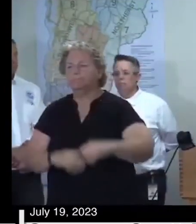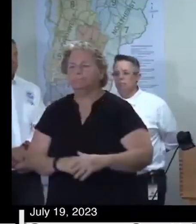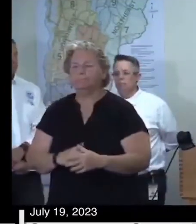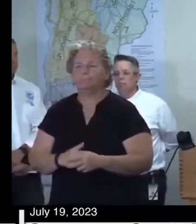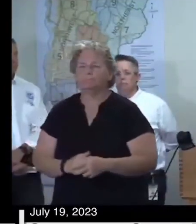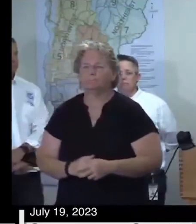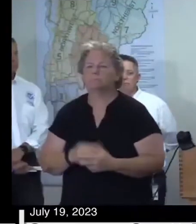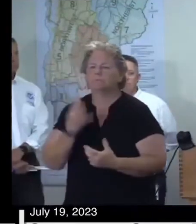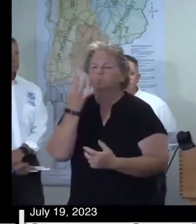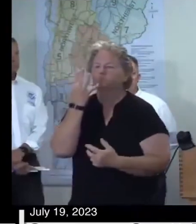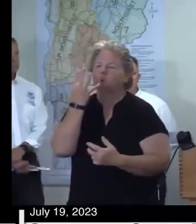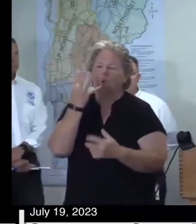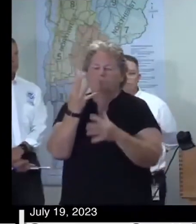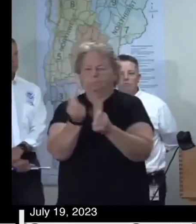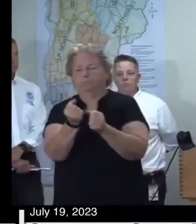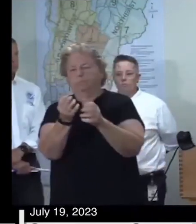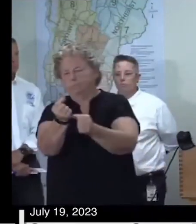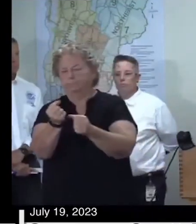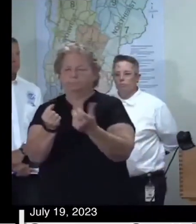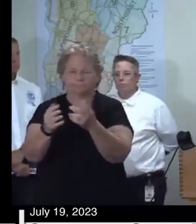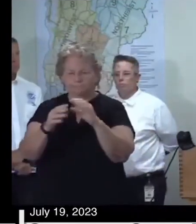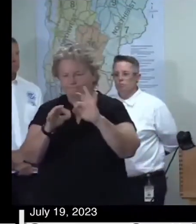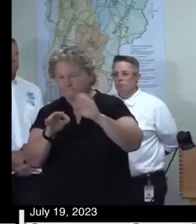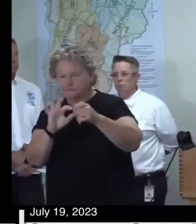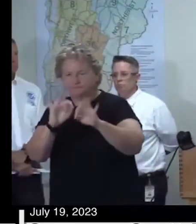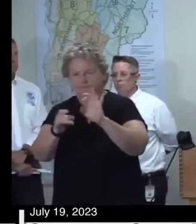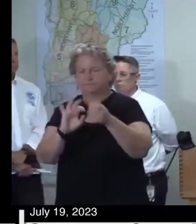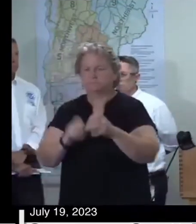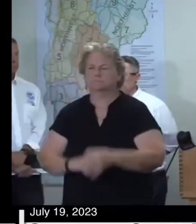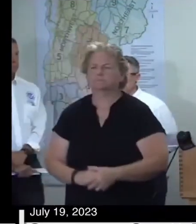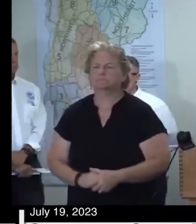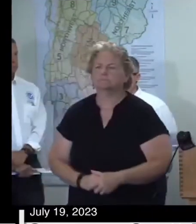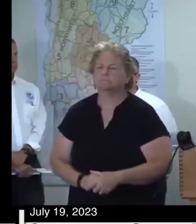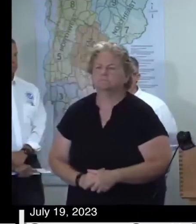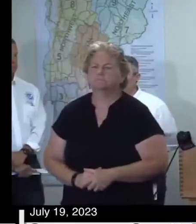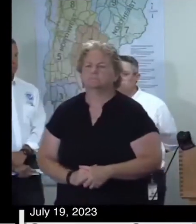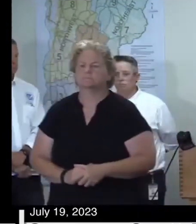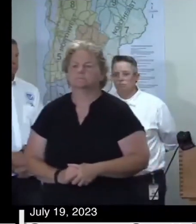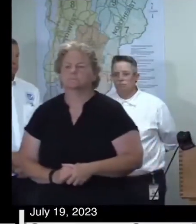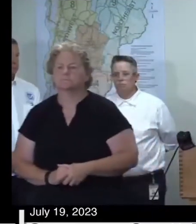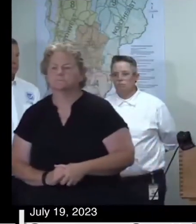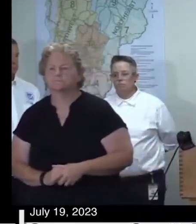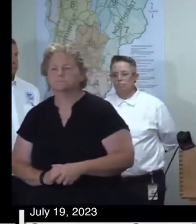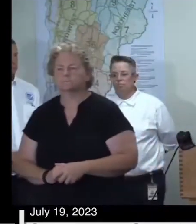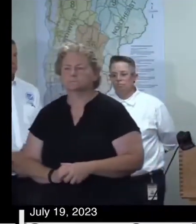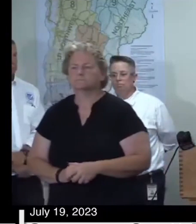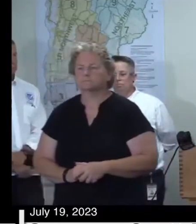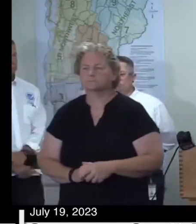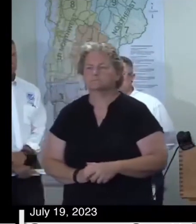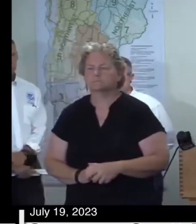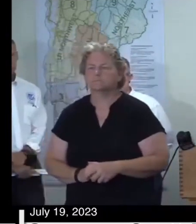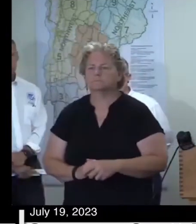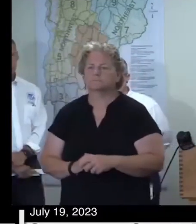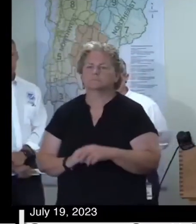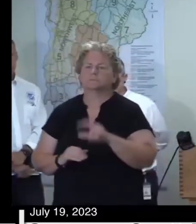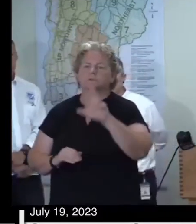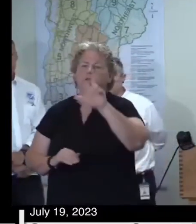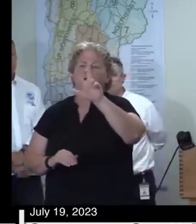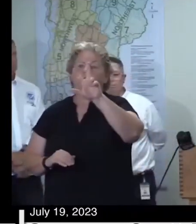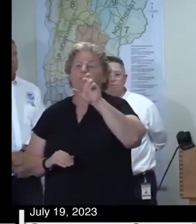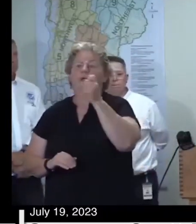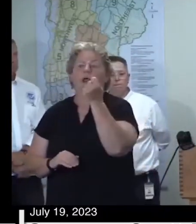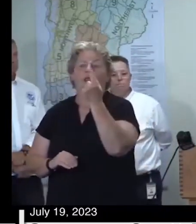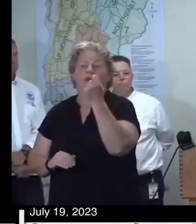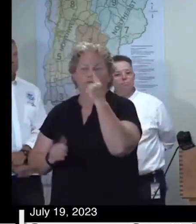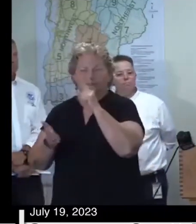conducted 311 inspections on bridges, both state and local, across Vermont,